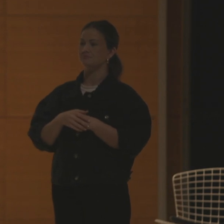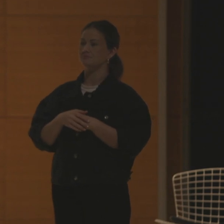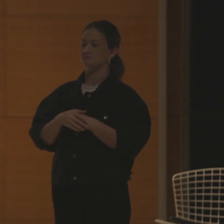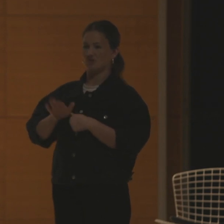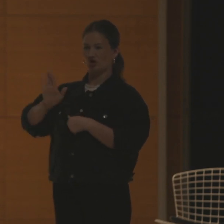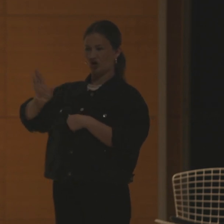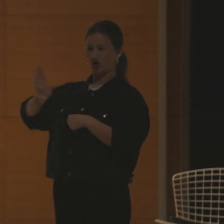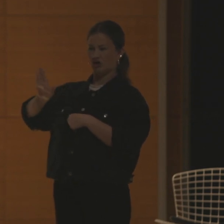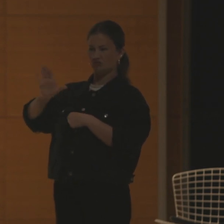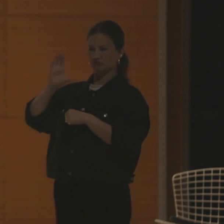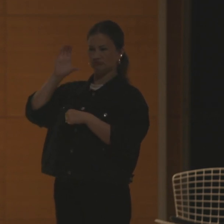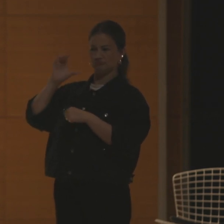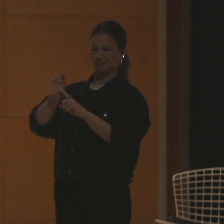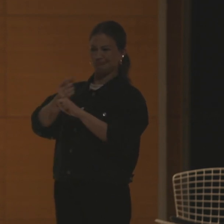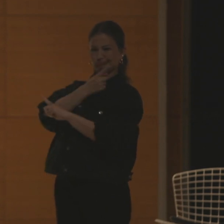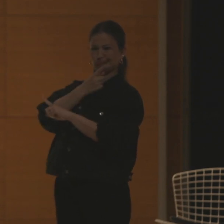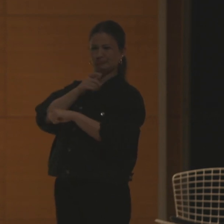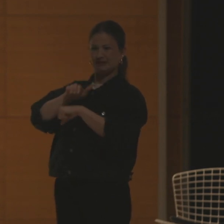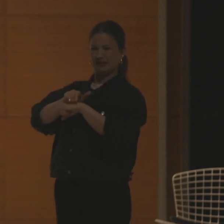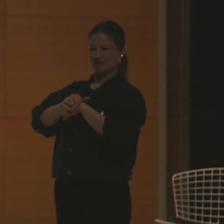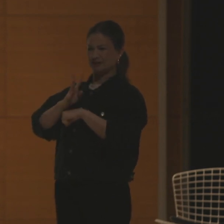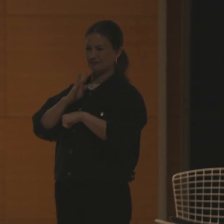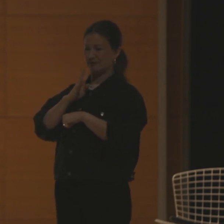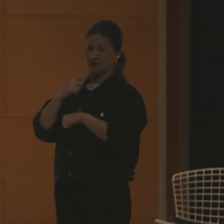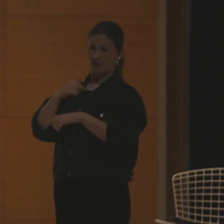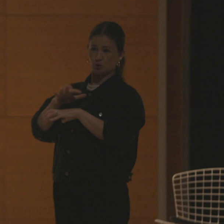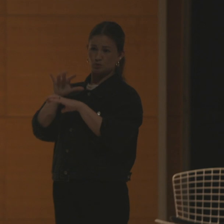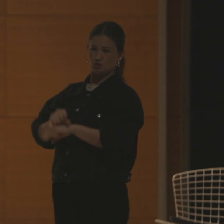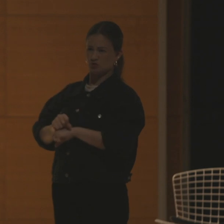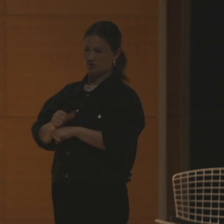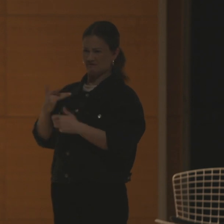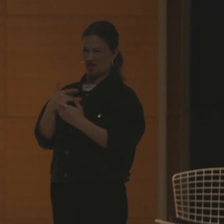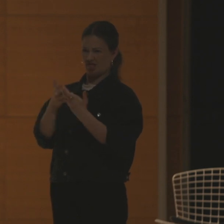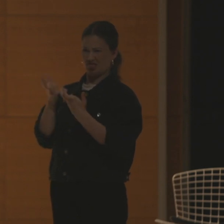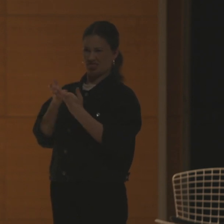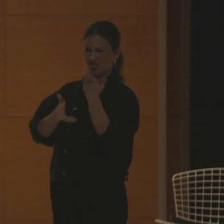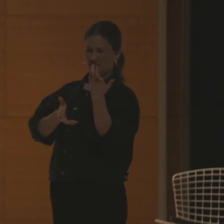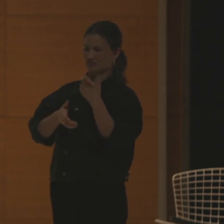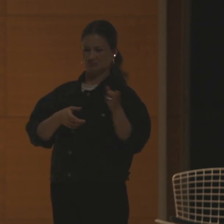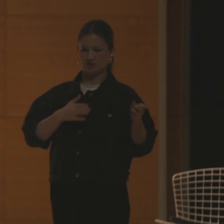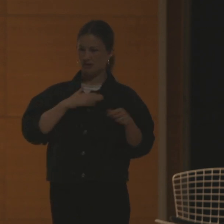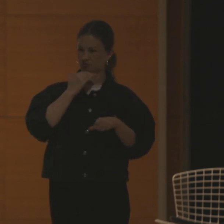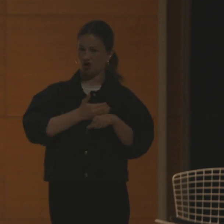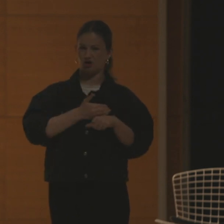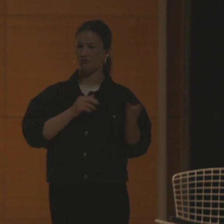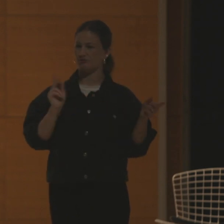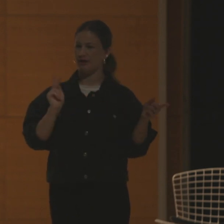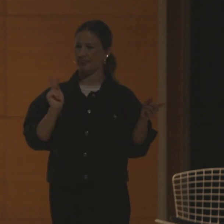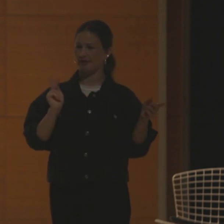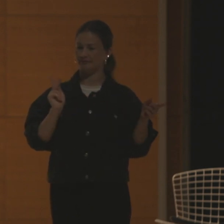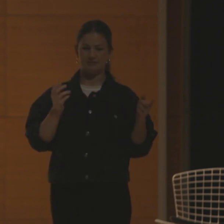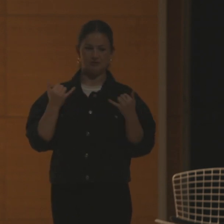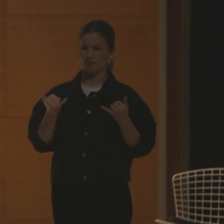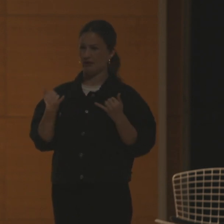grown accustomed to, newly wrinkled in the marmoreal perfection of the shop. "This my daughter, Kathleen. Today she find the